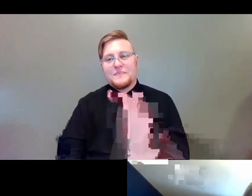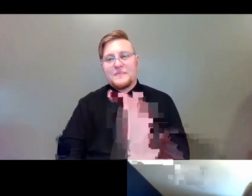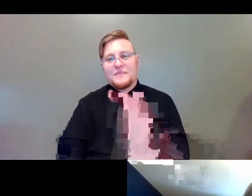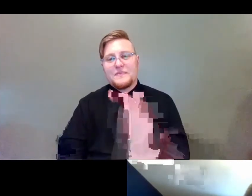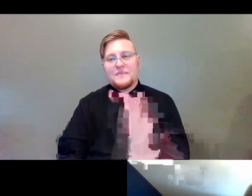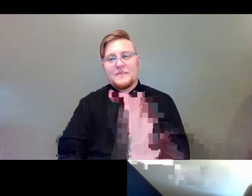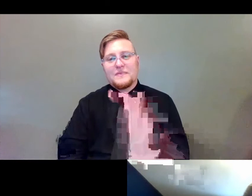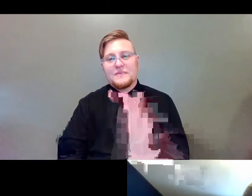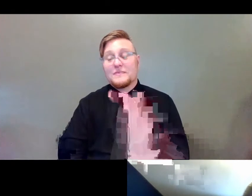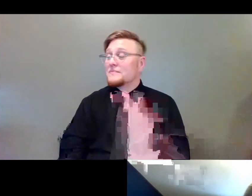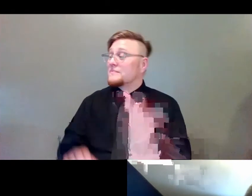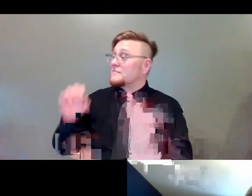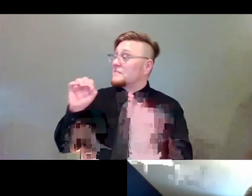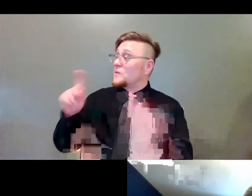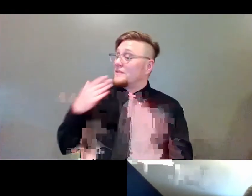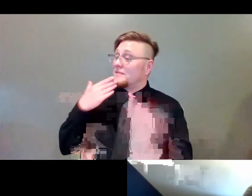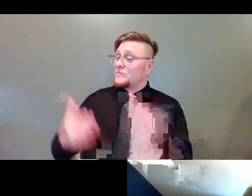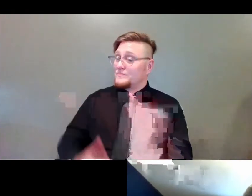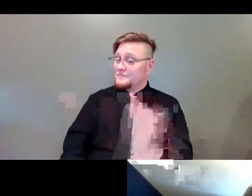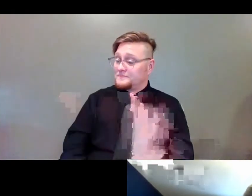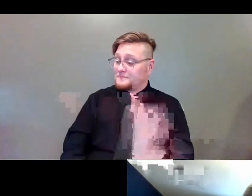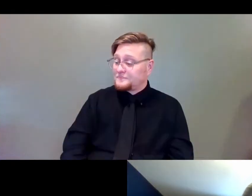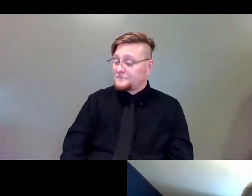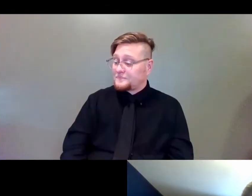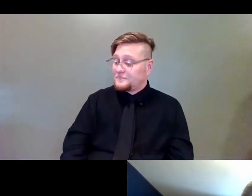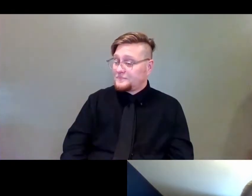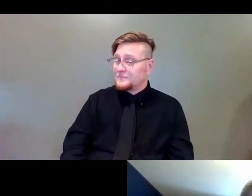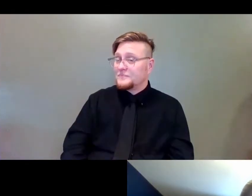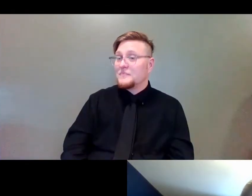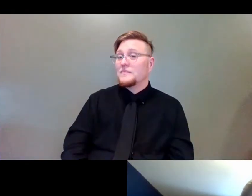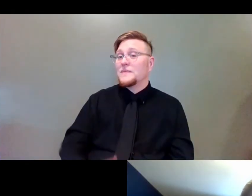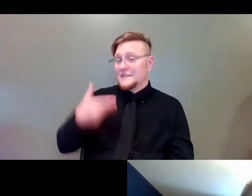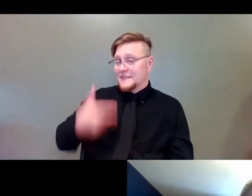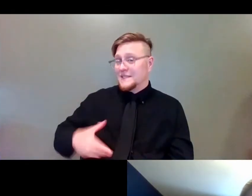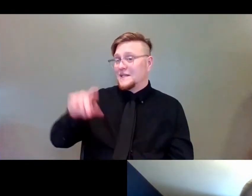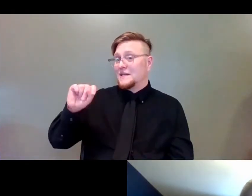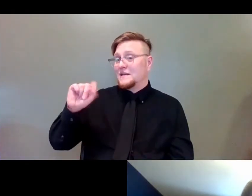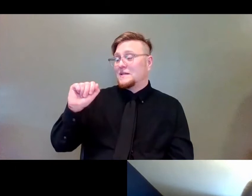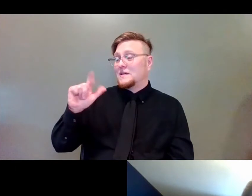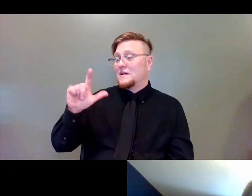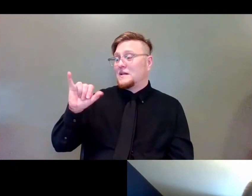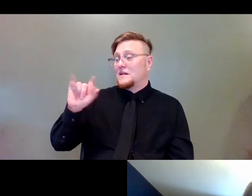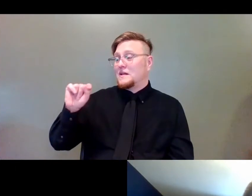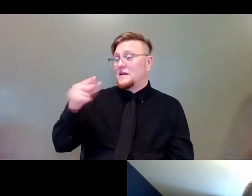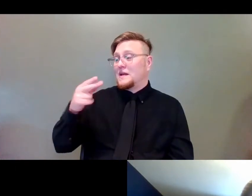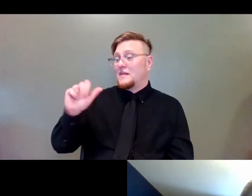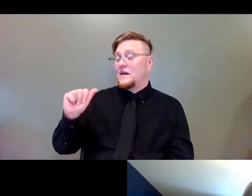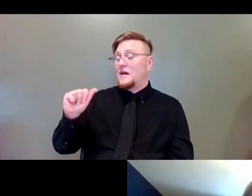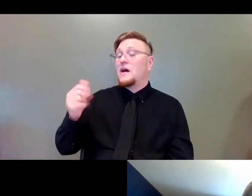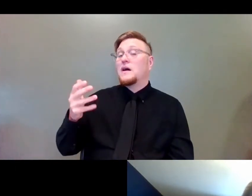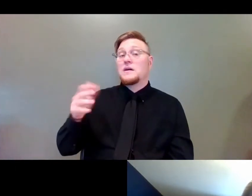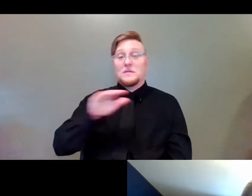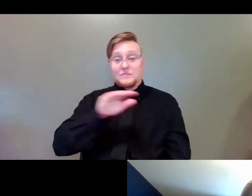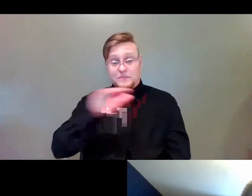Thank you. I have another question. This is Talitha speaking, and I'm just going to send a reminder to anyone who's